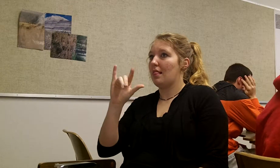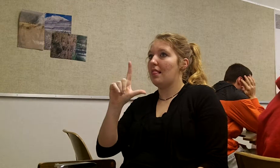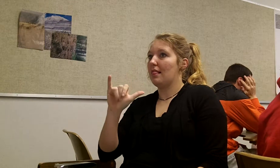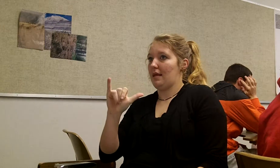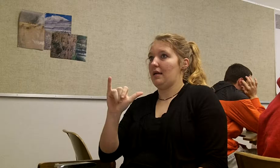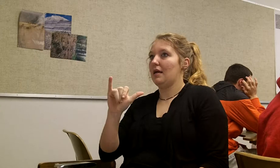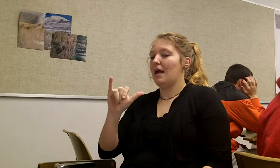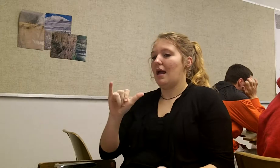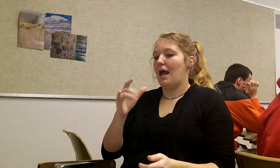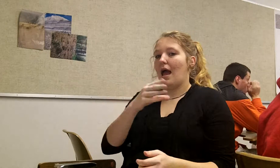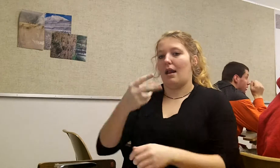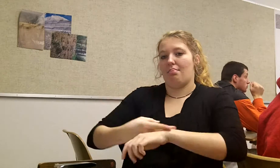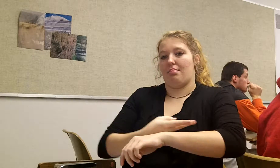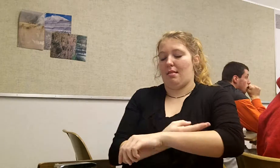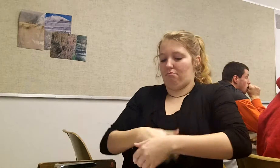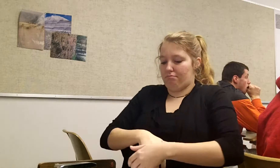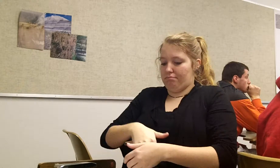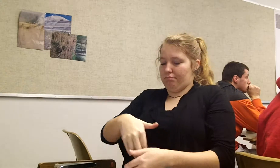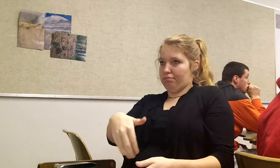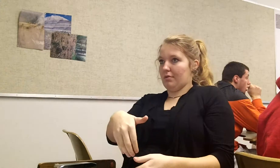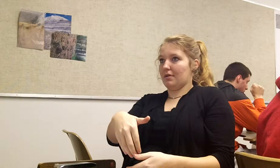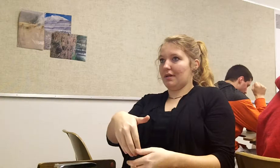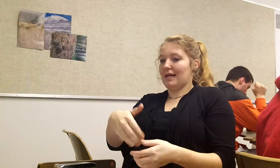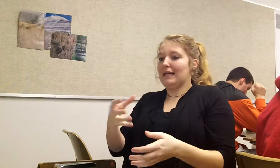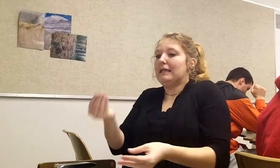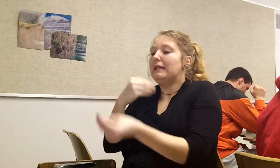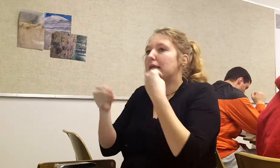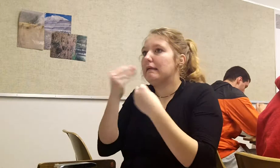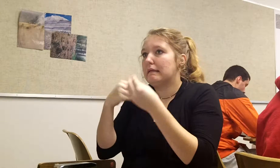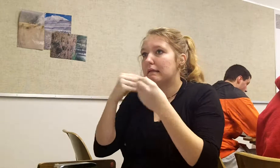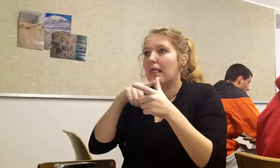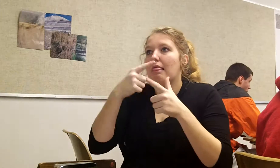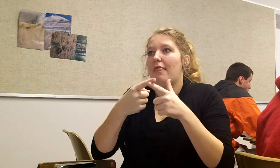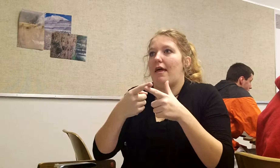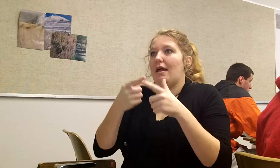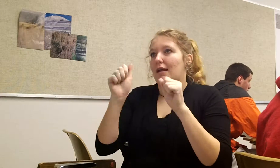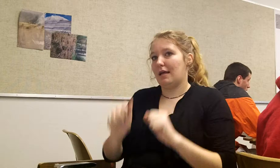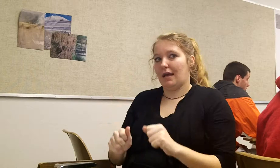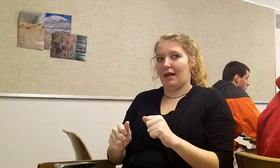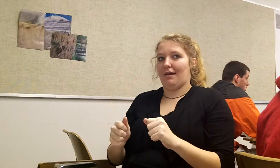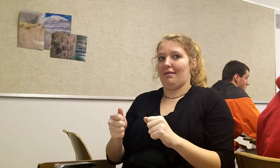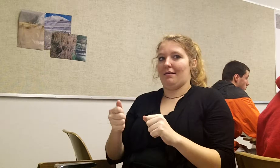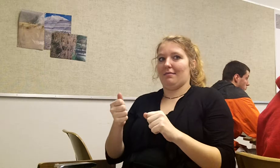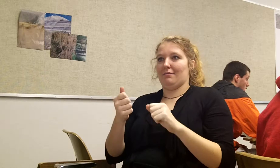actually contains 2 chemicals, one called germine and one called cyclopamine, both of which interfere with